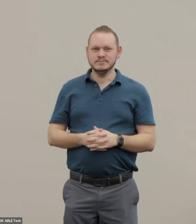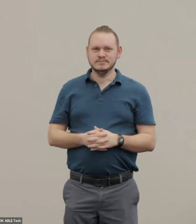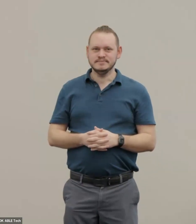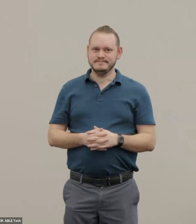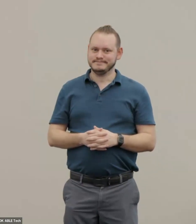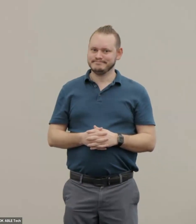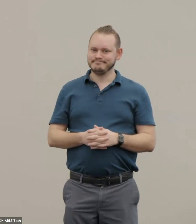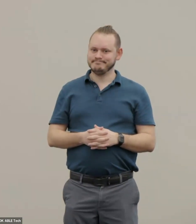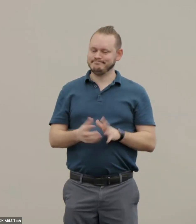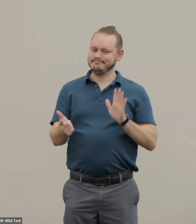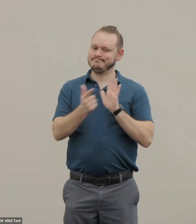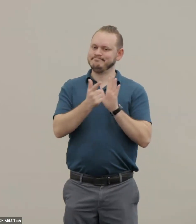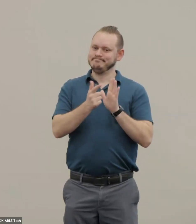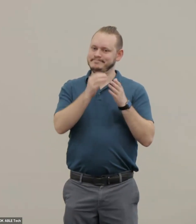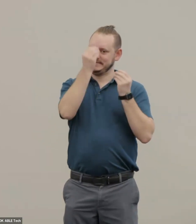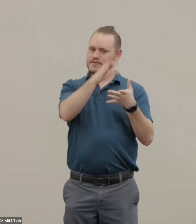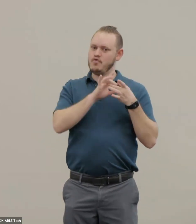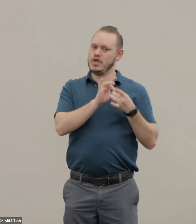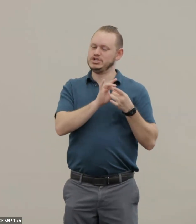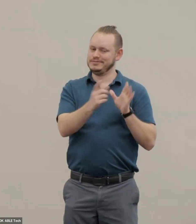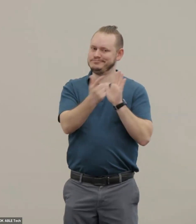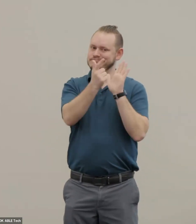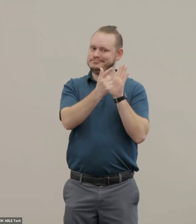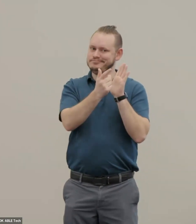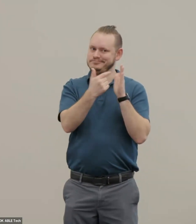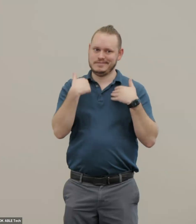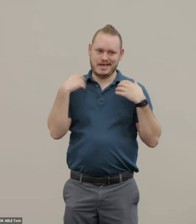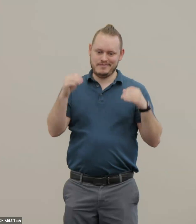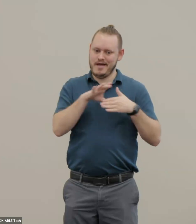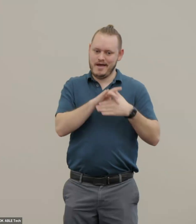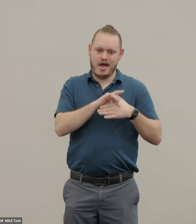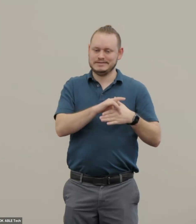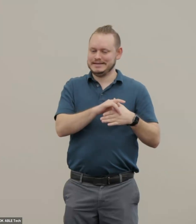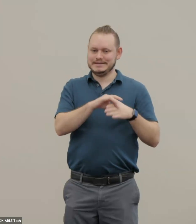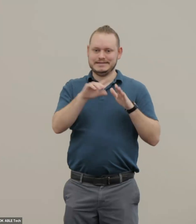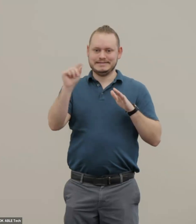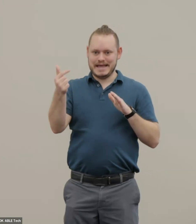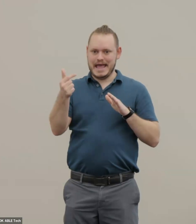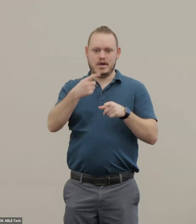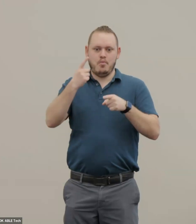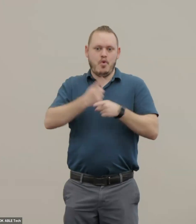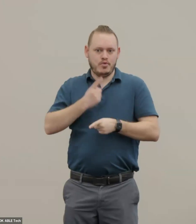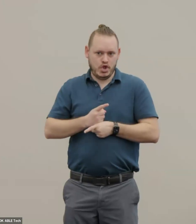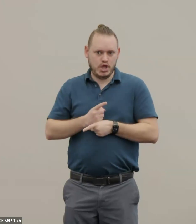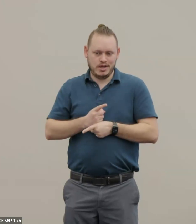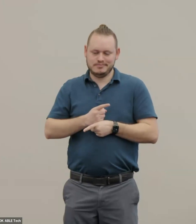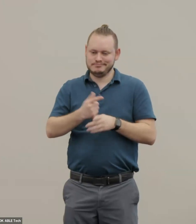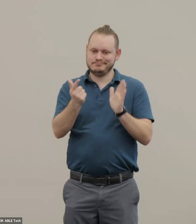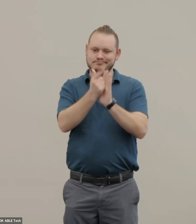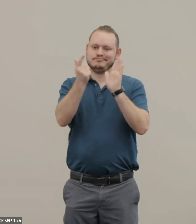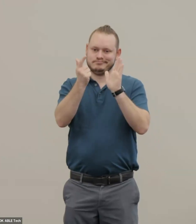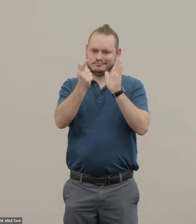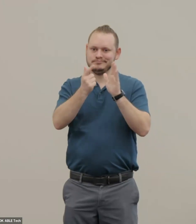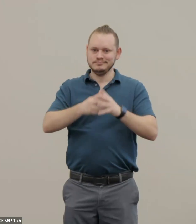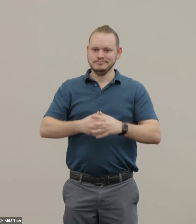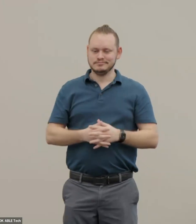course, is violating info and relationships because I do not have content tagged properly, okay?